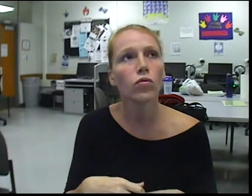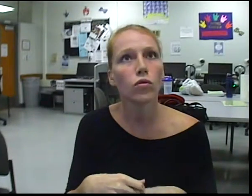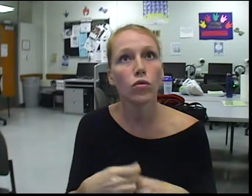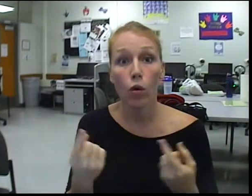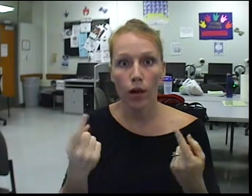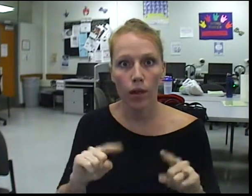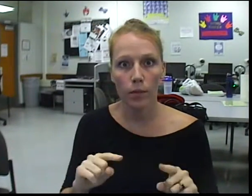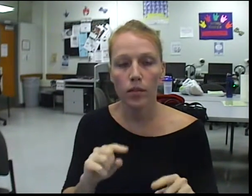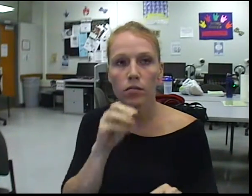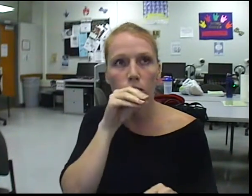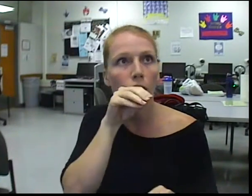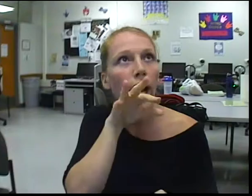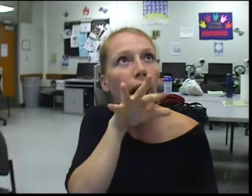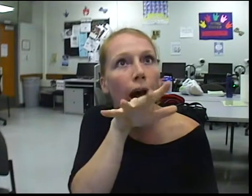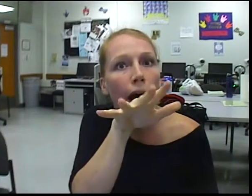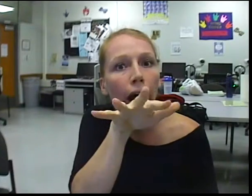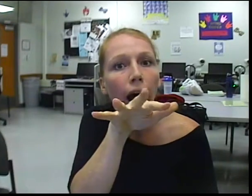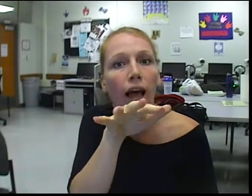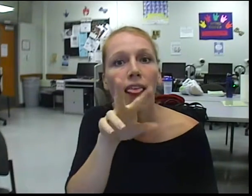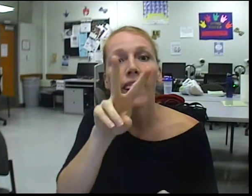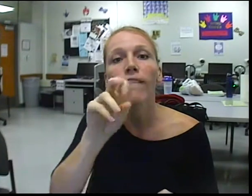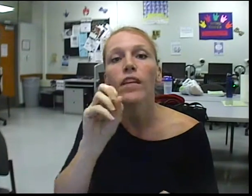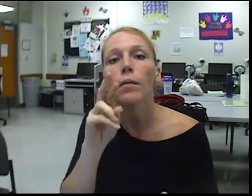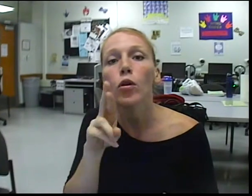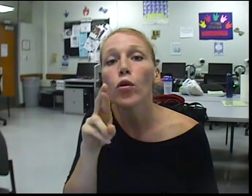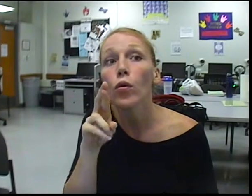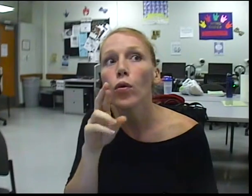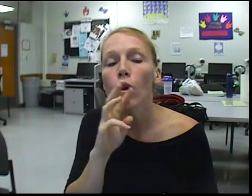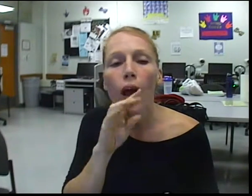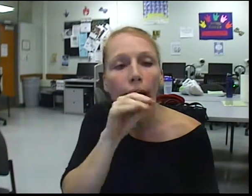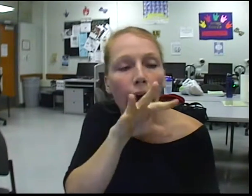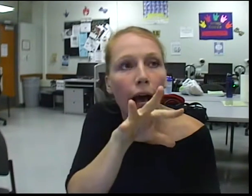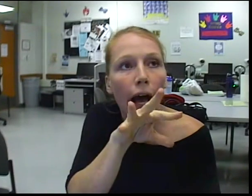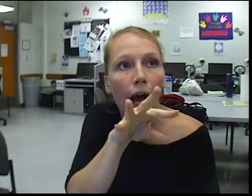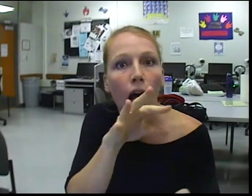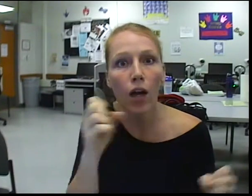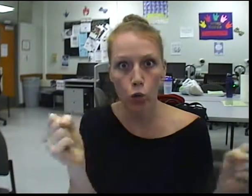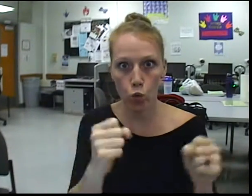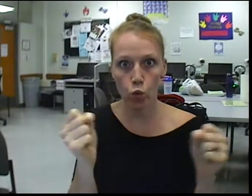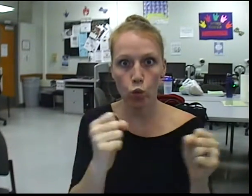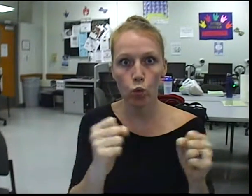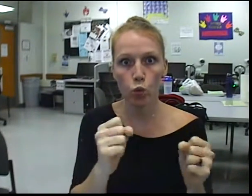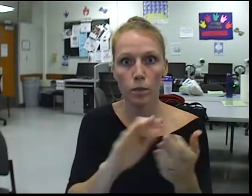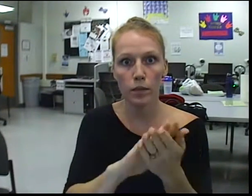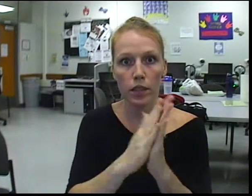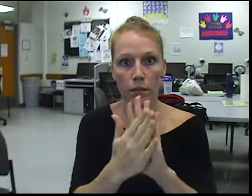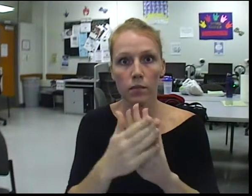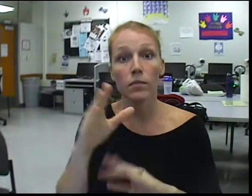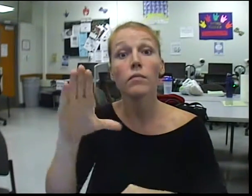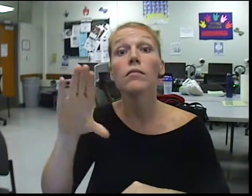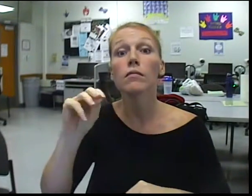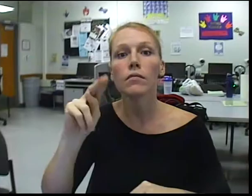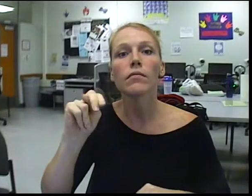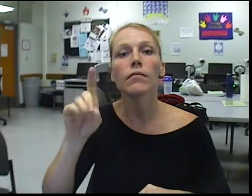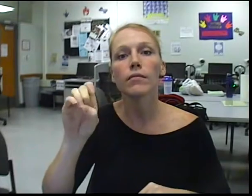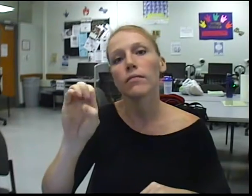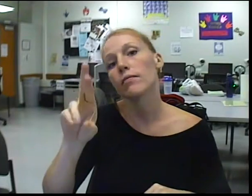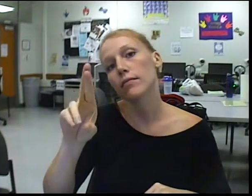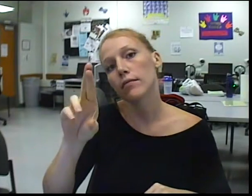window, it cools and collects, and that's condensation. Another one. Russ? Like when you're